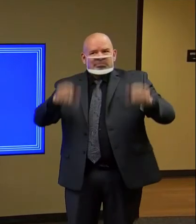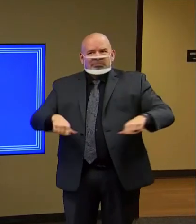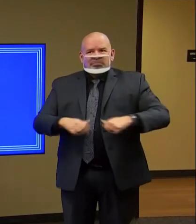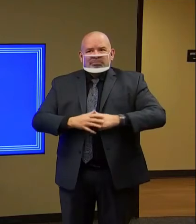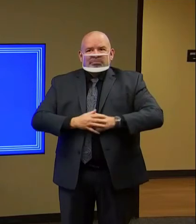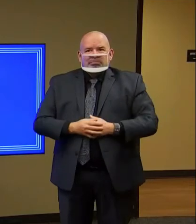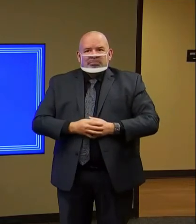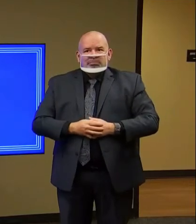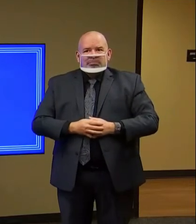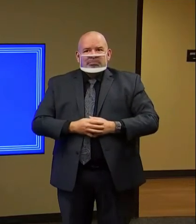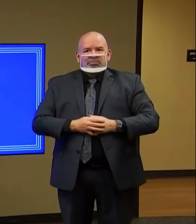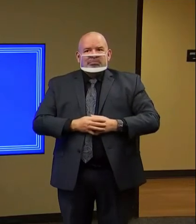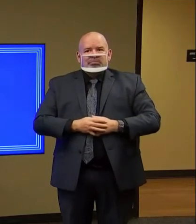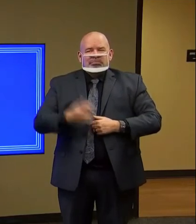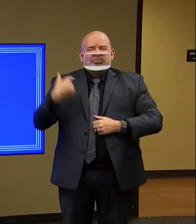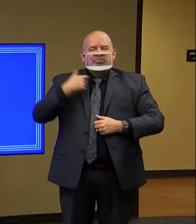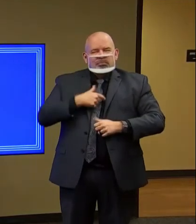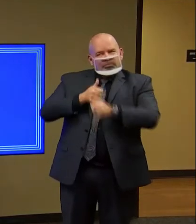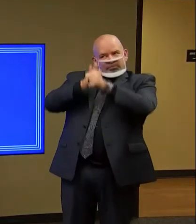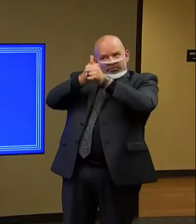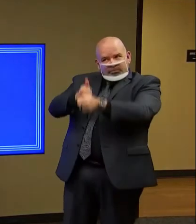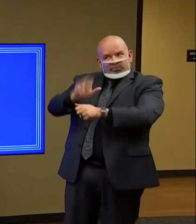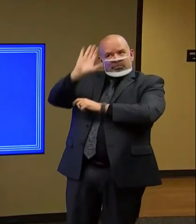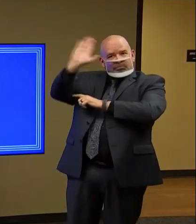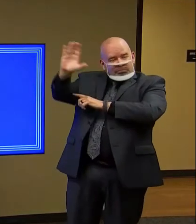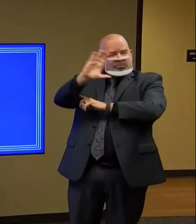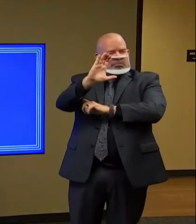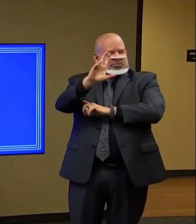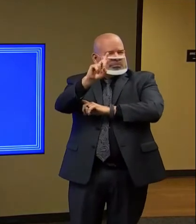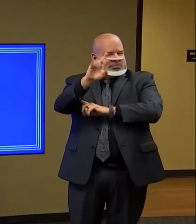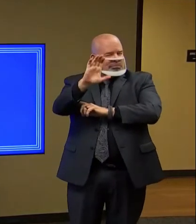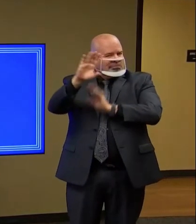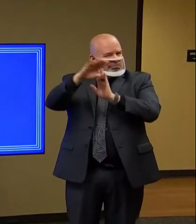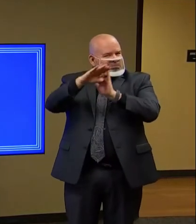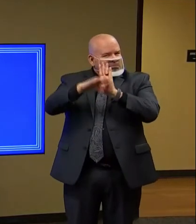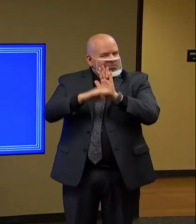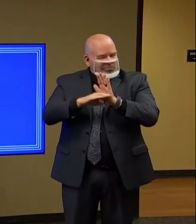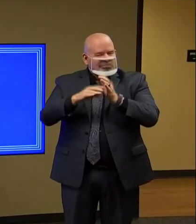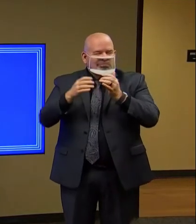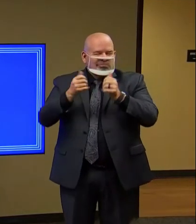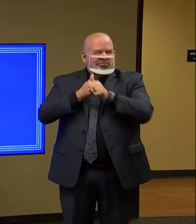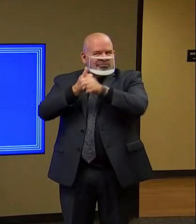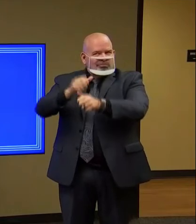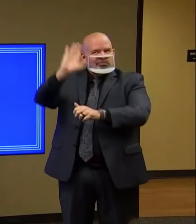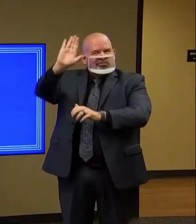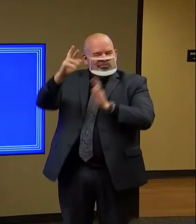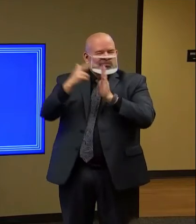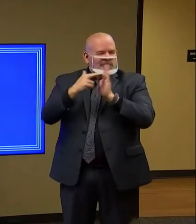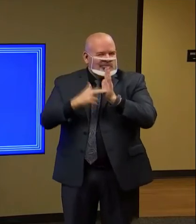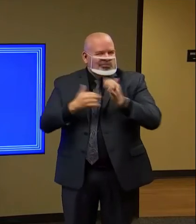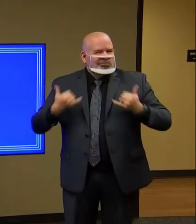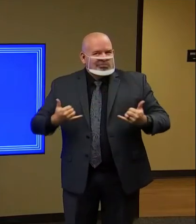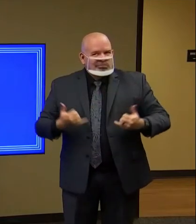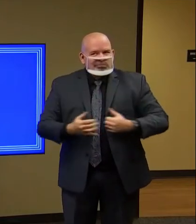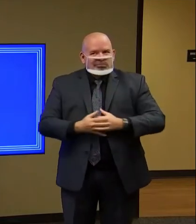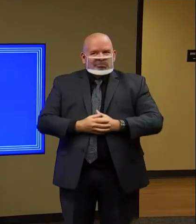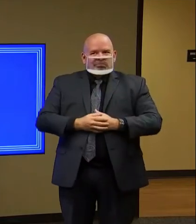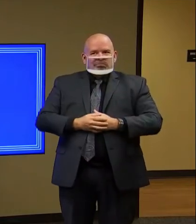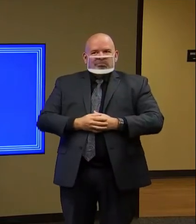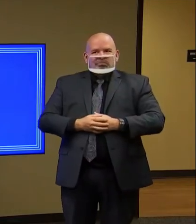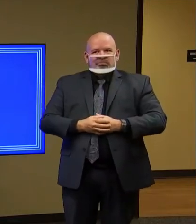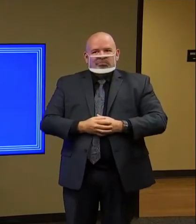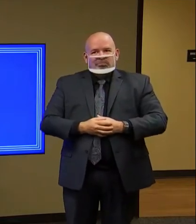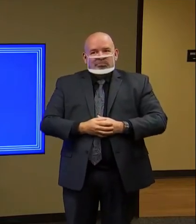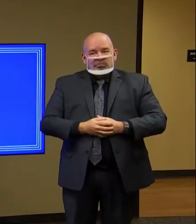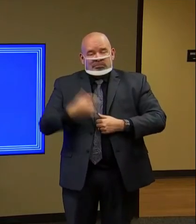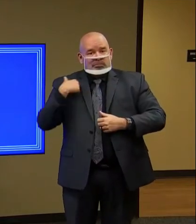points to the challenges that we're seeing right now. We're going to go through in this press conference some good news about